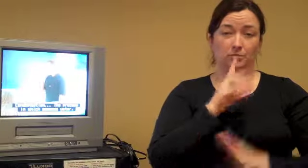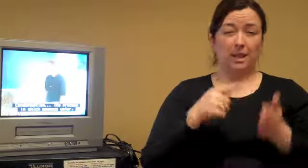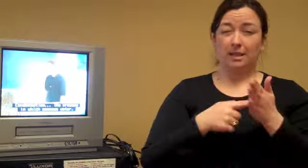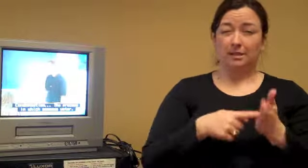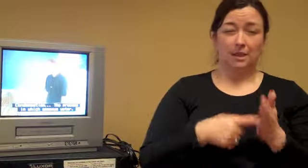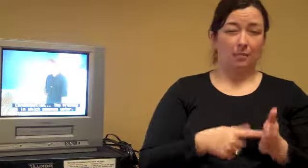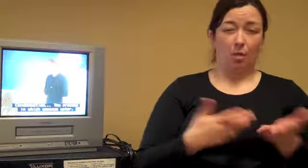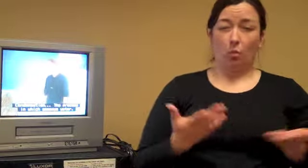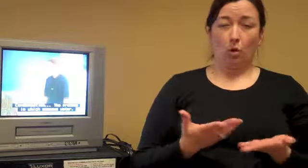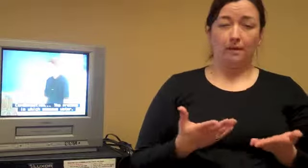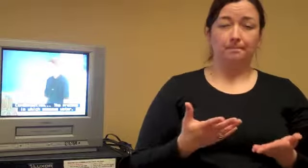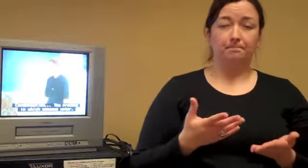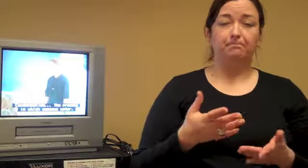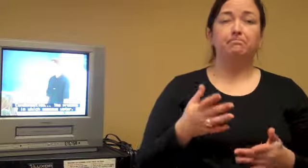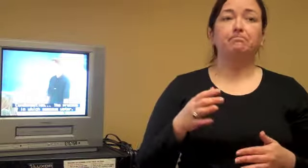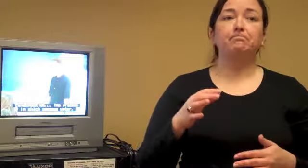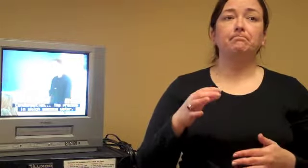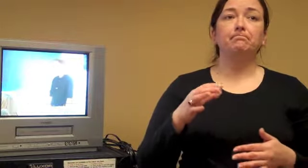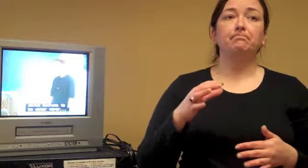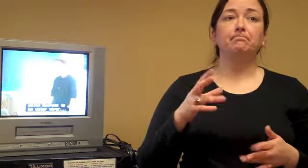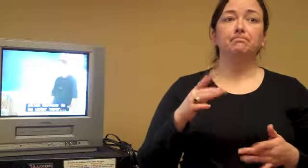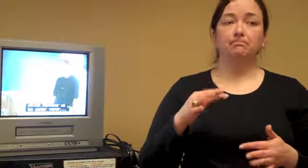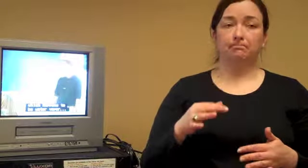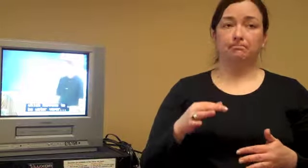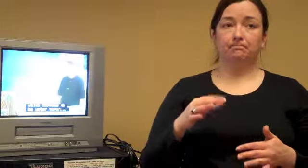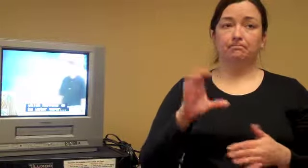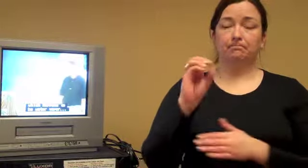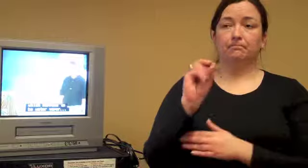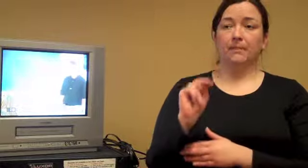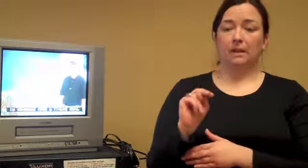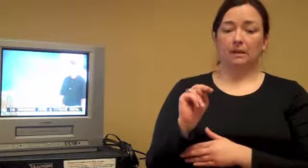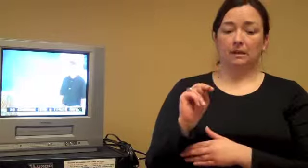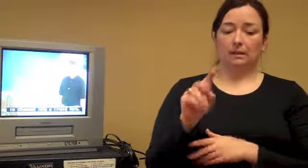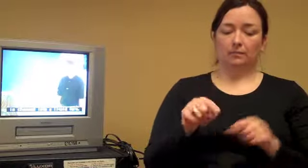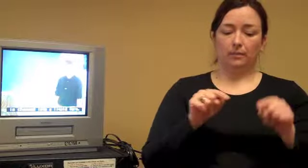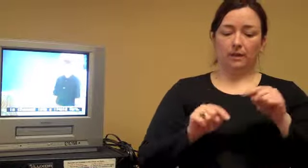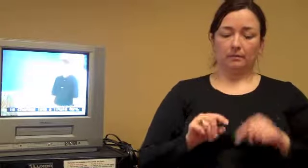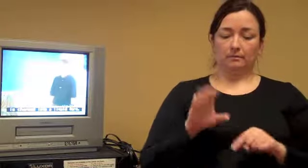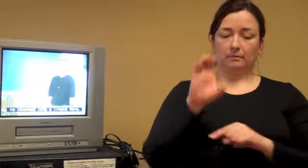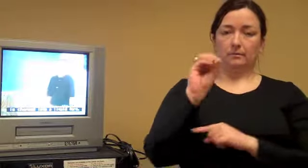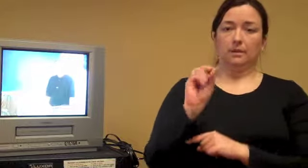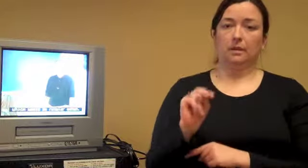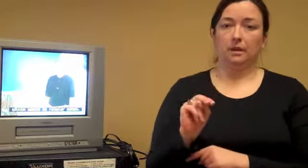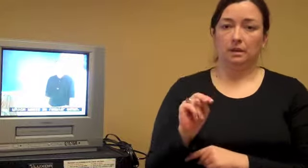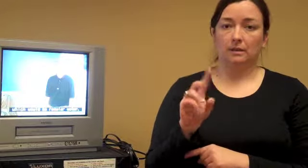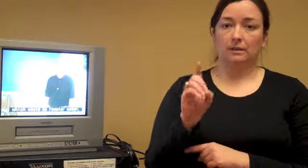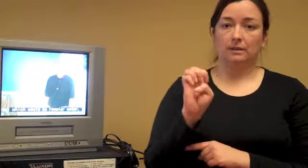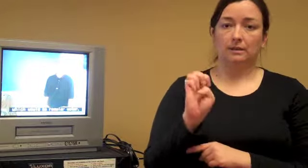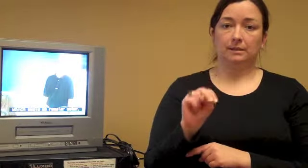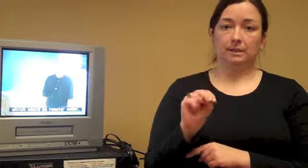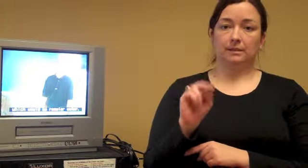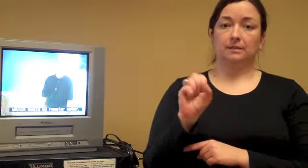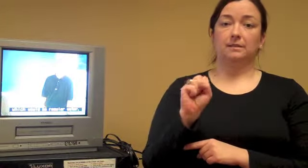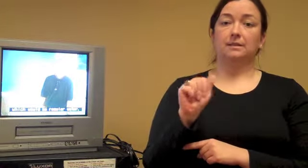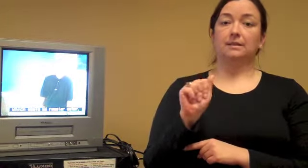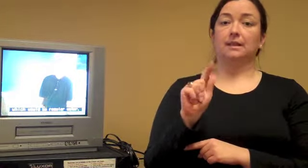Condensation, process in which gaseous water, which happens to be water vapor, is changed into a liquid form, which would be regular